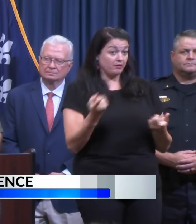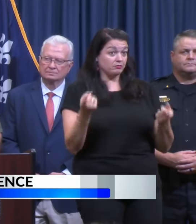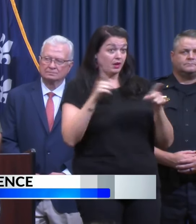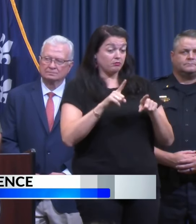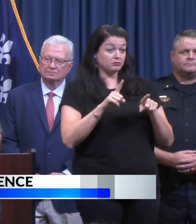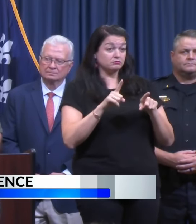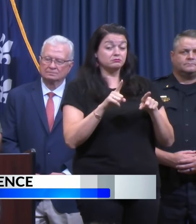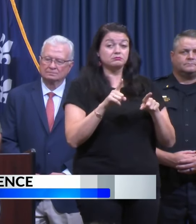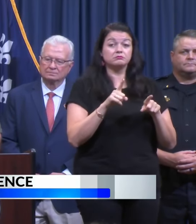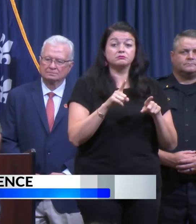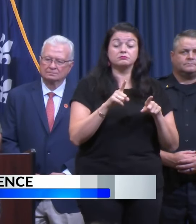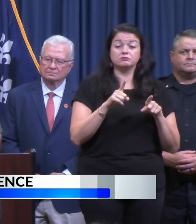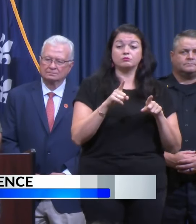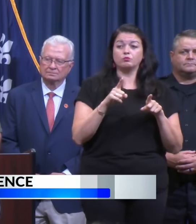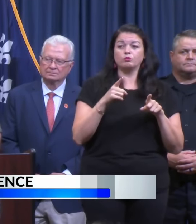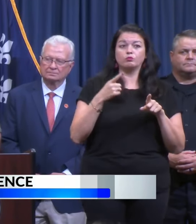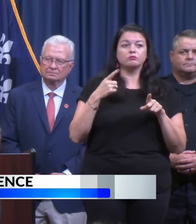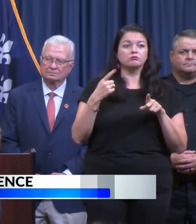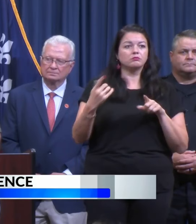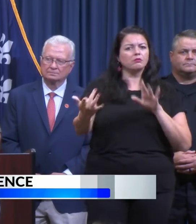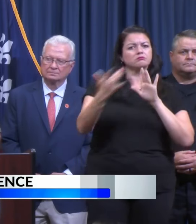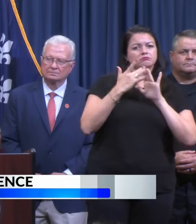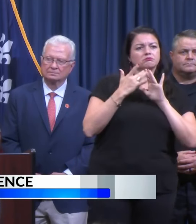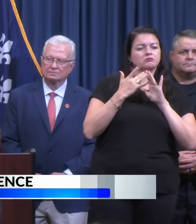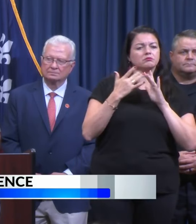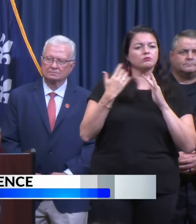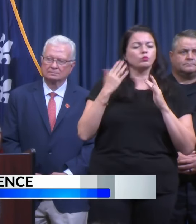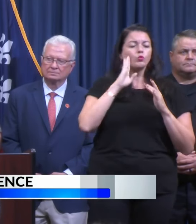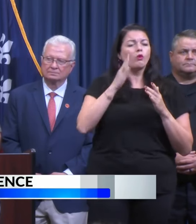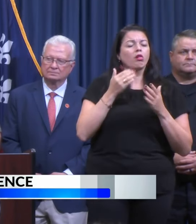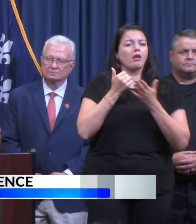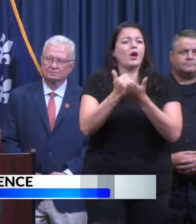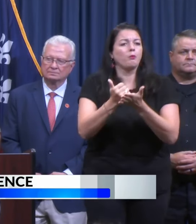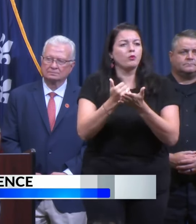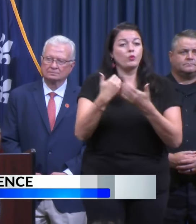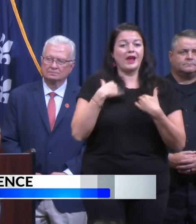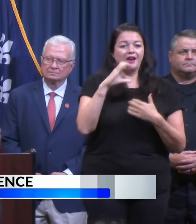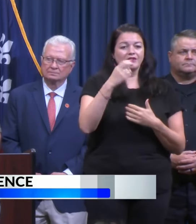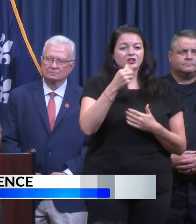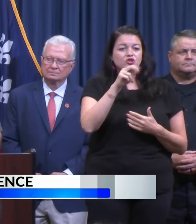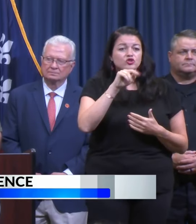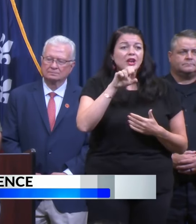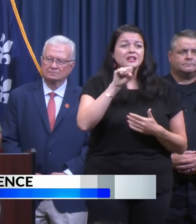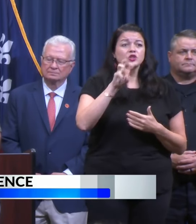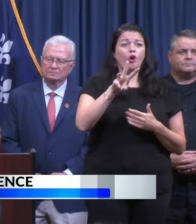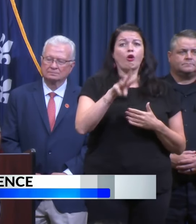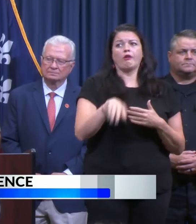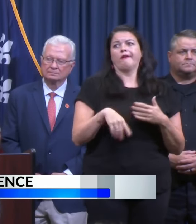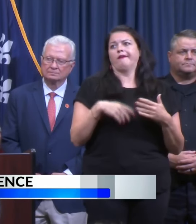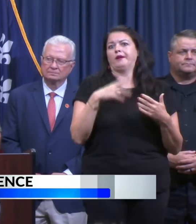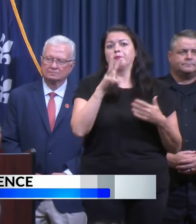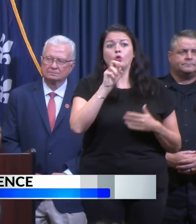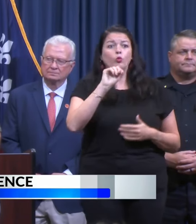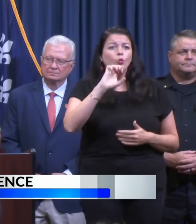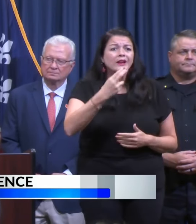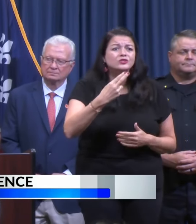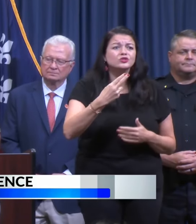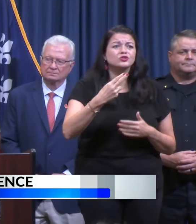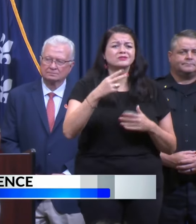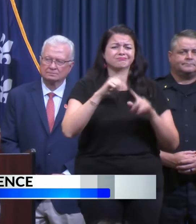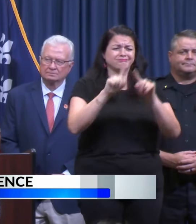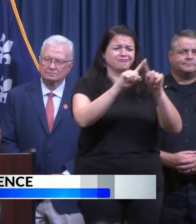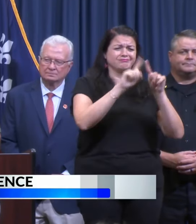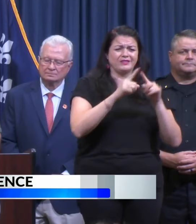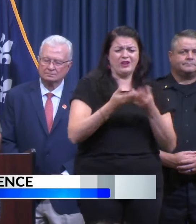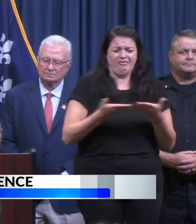it is at all possible to get you. We have chainsaws, we have people who know how to use them, and we have winches. So we will be there for you. Your